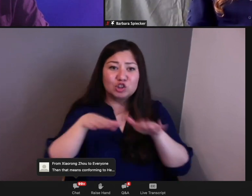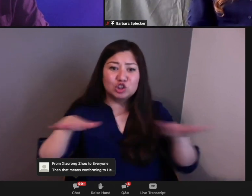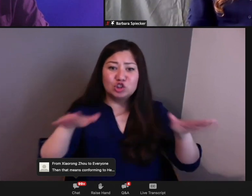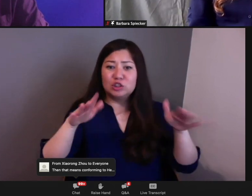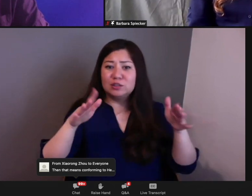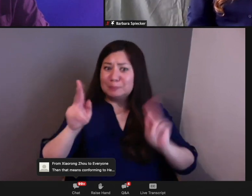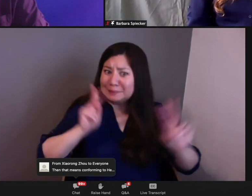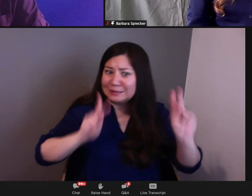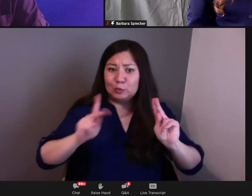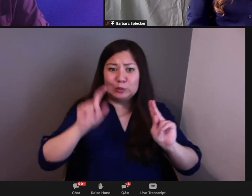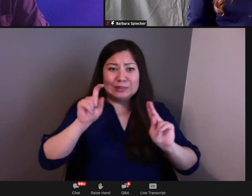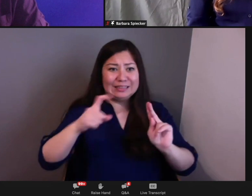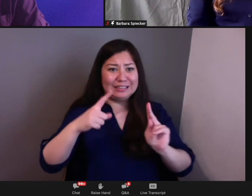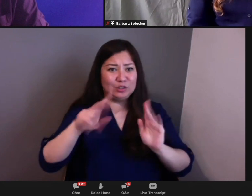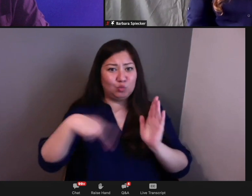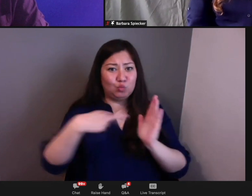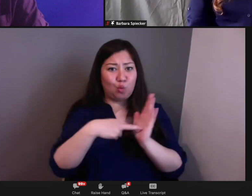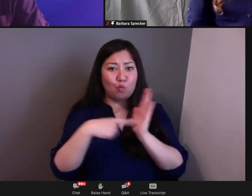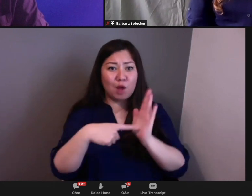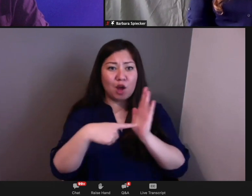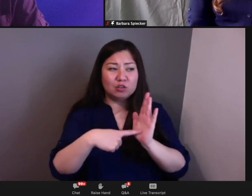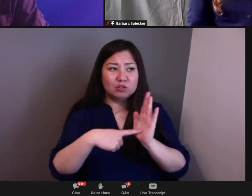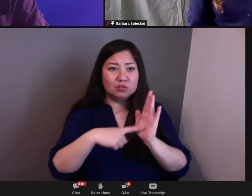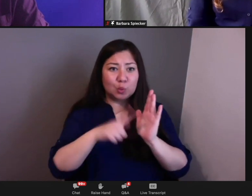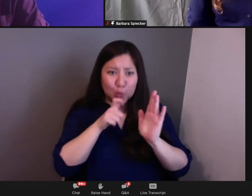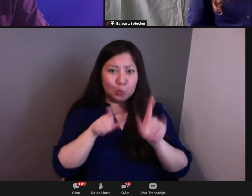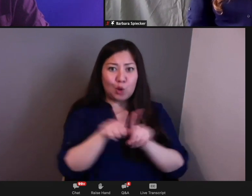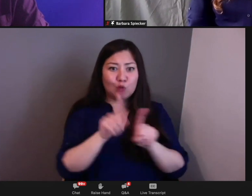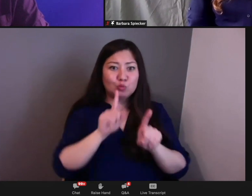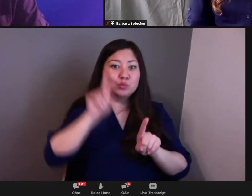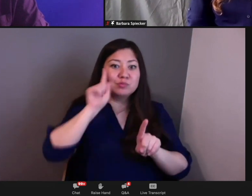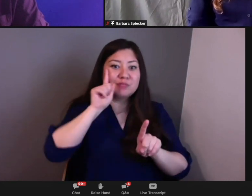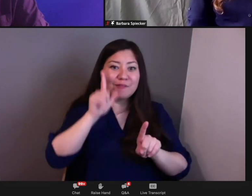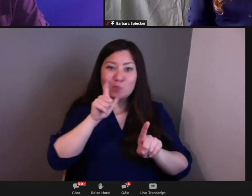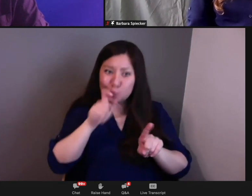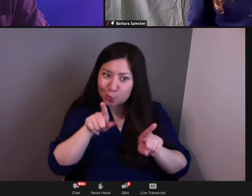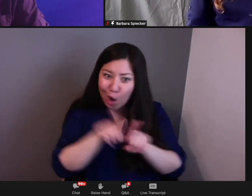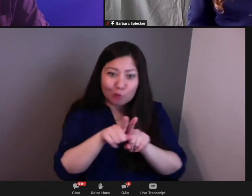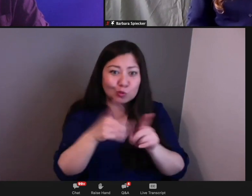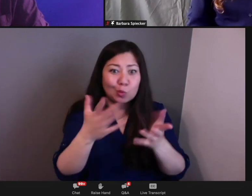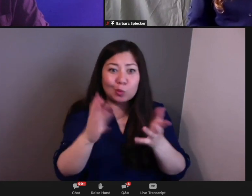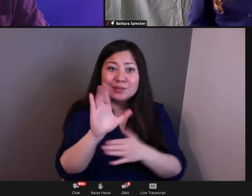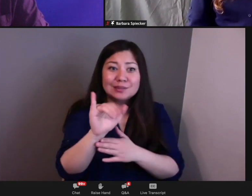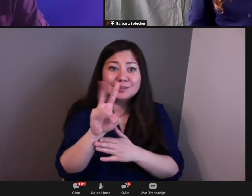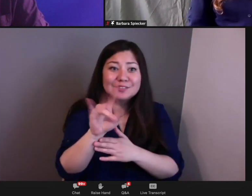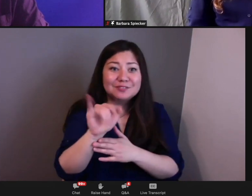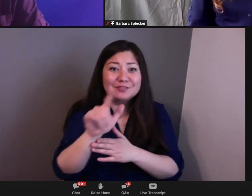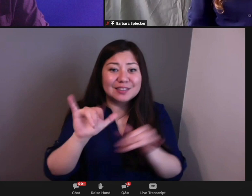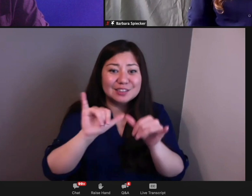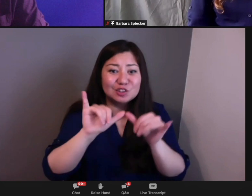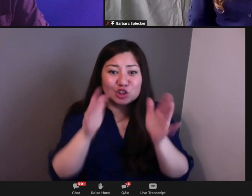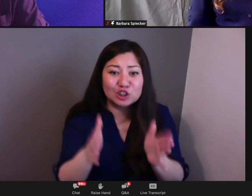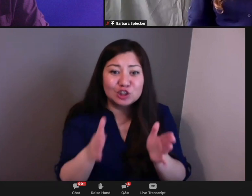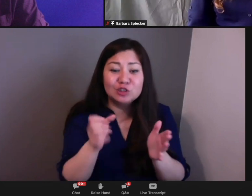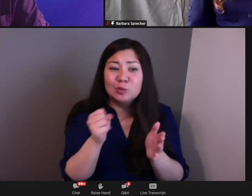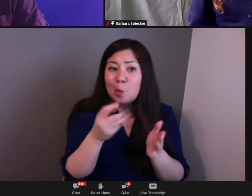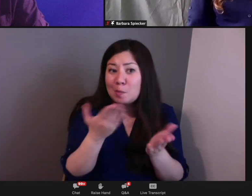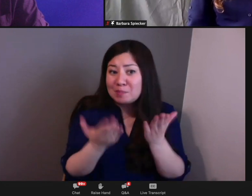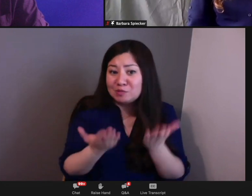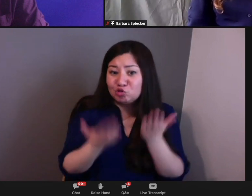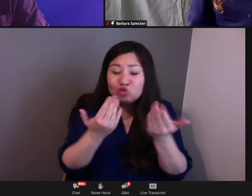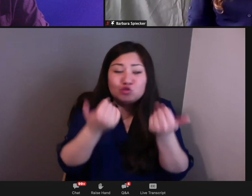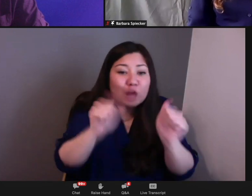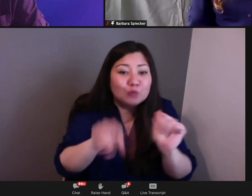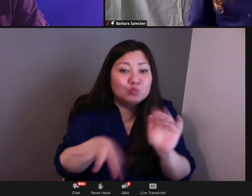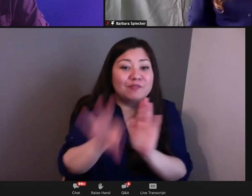And we're trying to think how we can be a little bit more hands-on with this material. My graduate degree, most of my